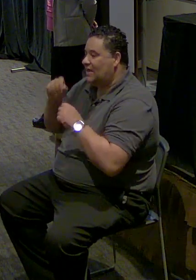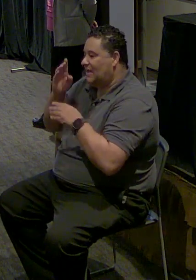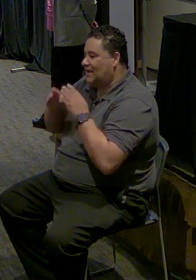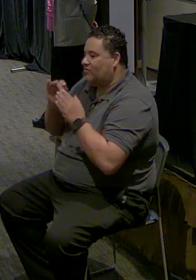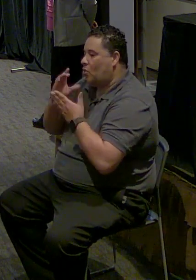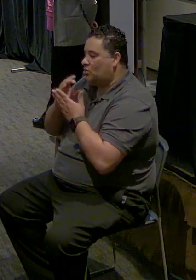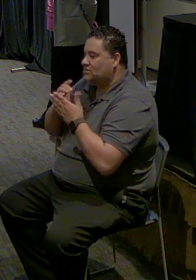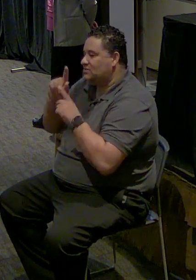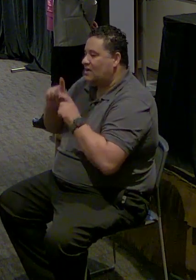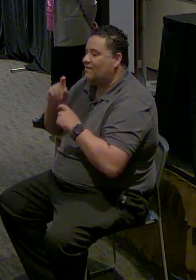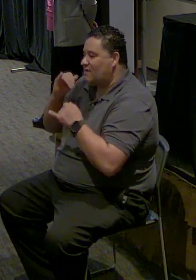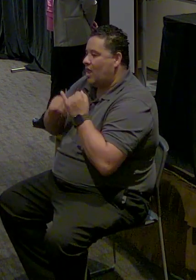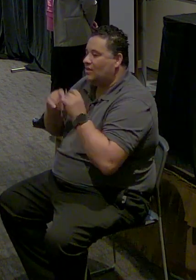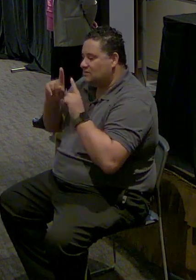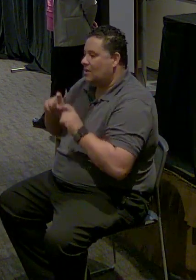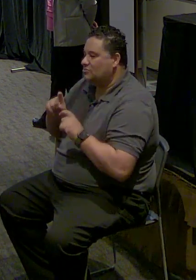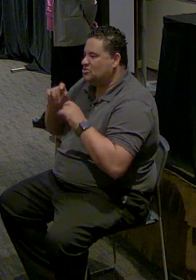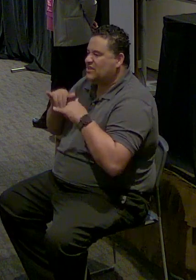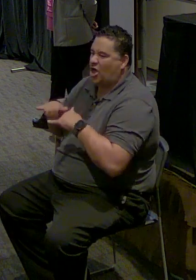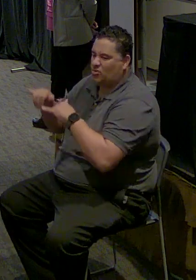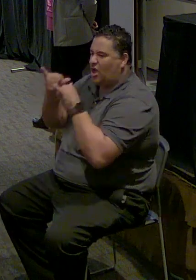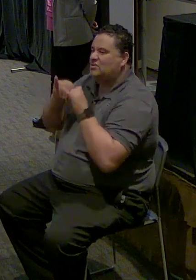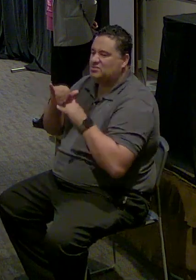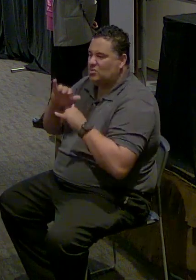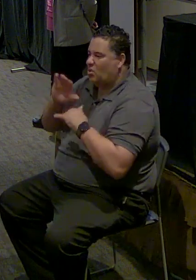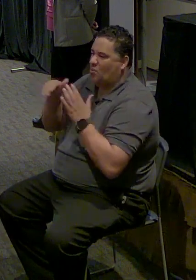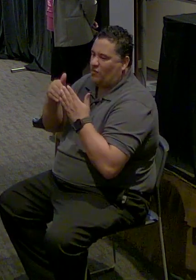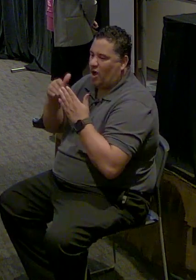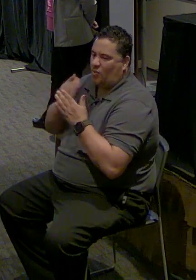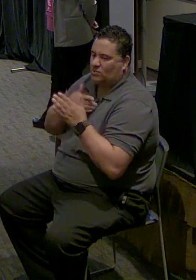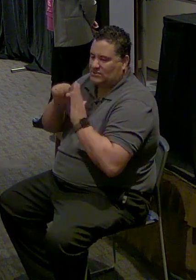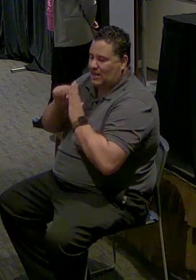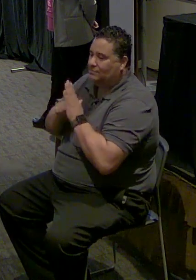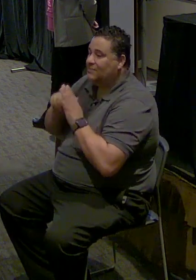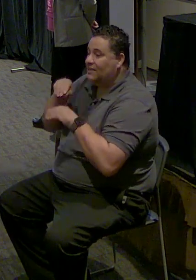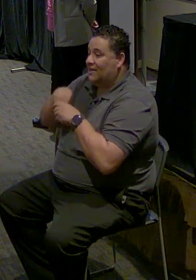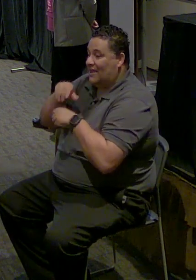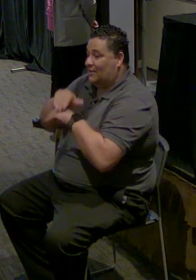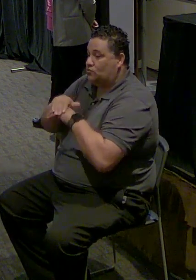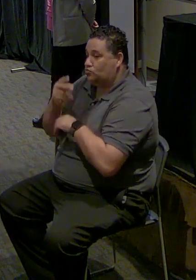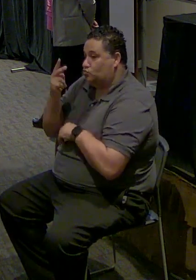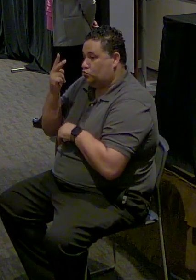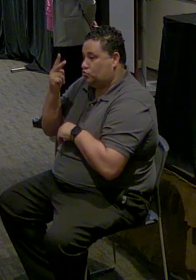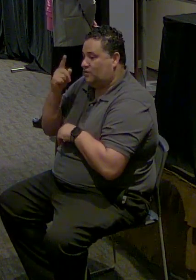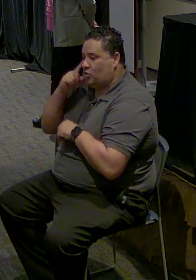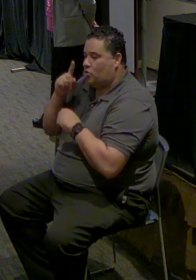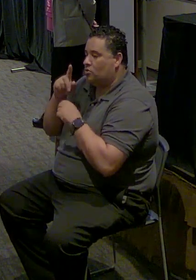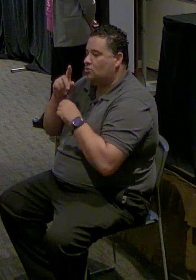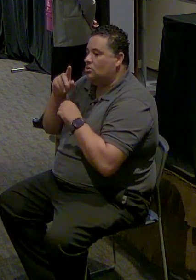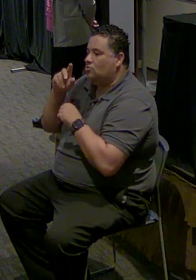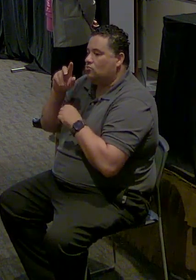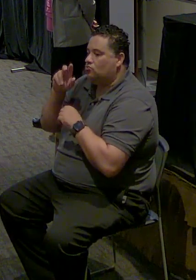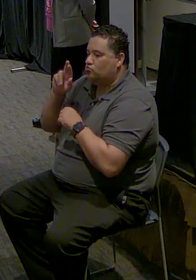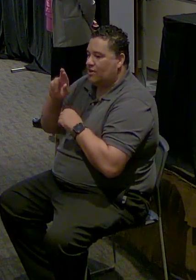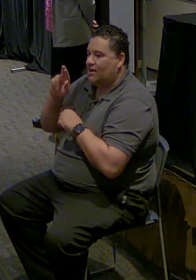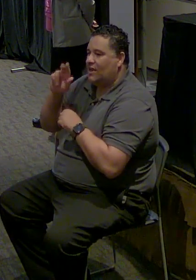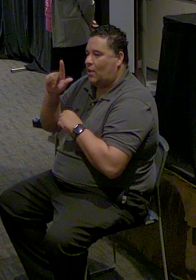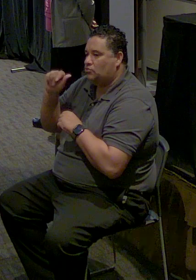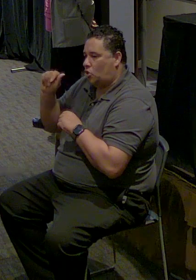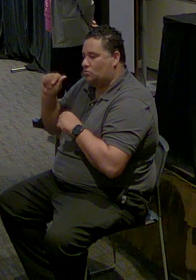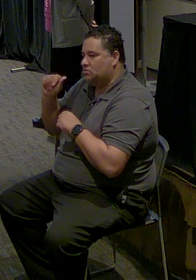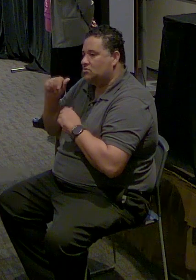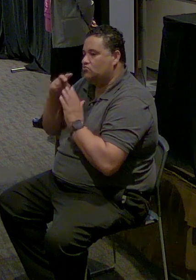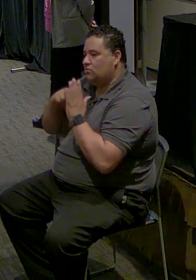final exams that are standardized across the state, in English 2 for reading, language arts, get